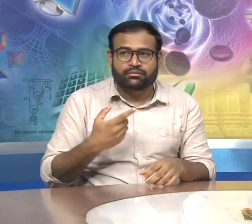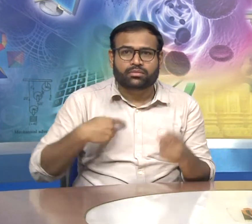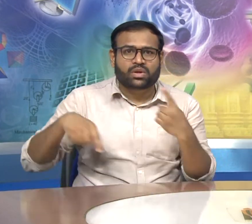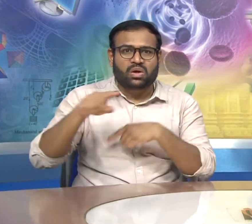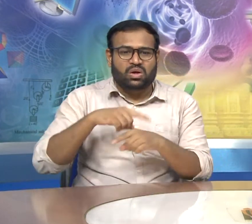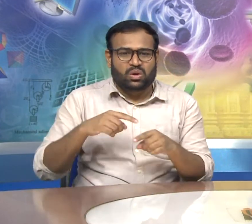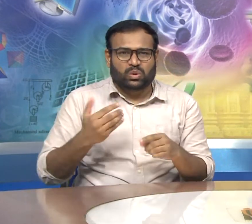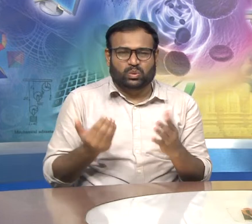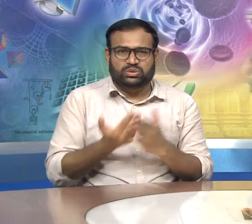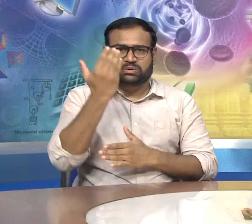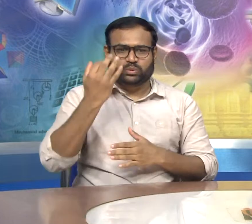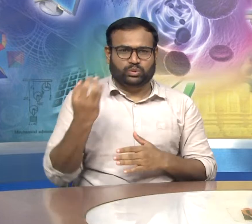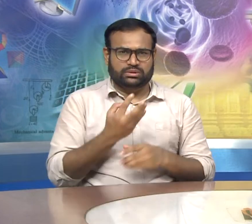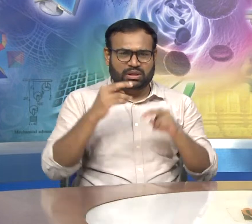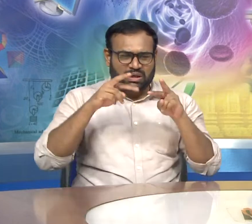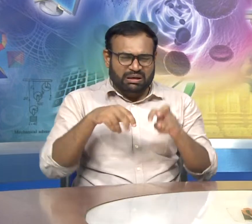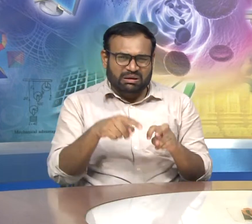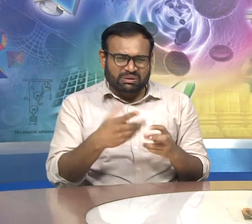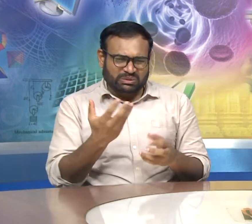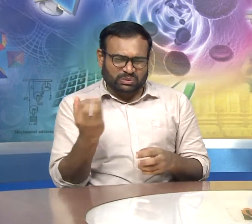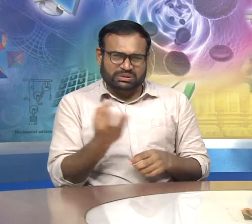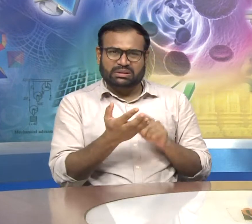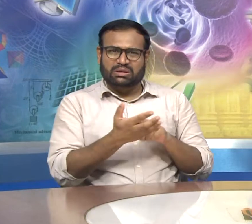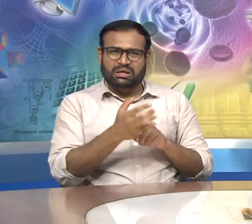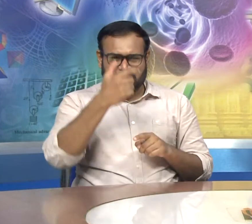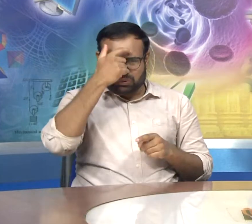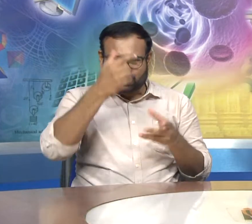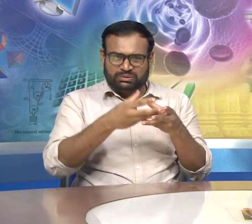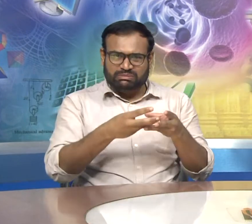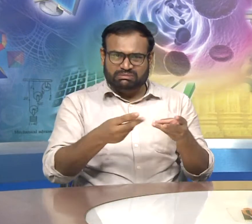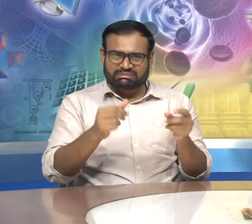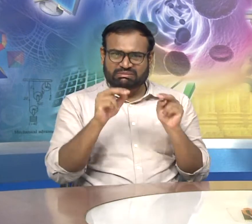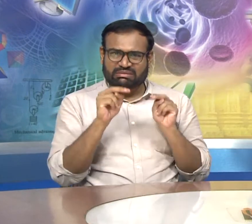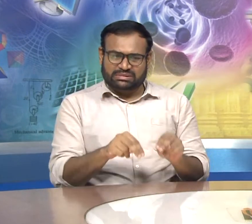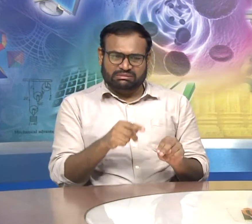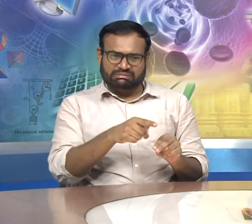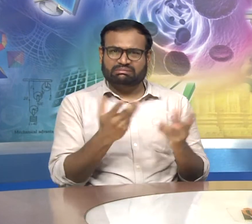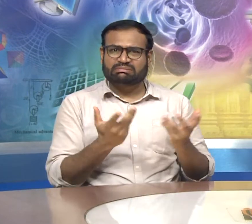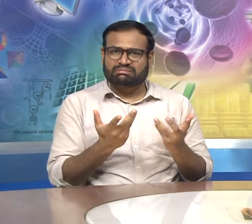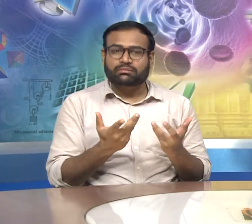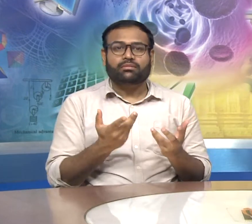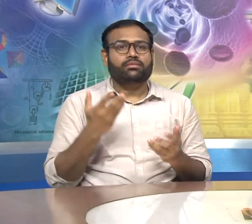Next point, to find out new areas of research and to solve